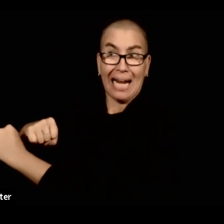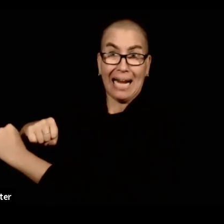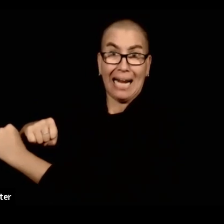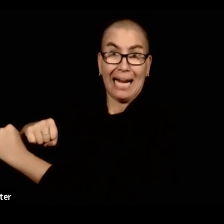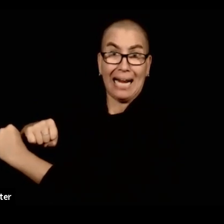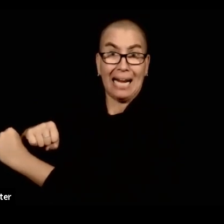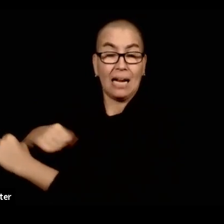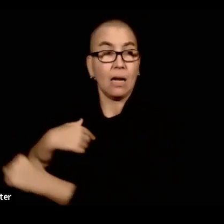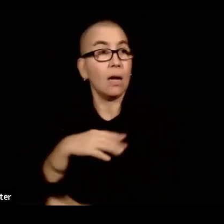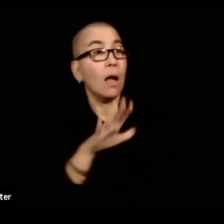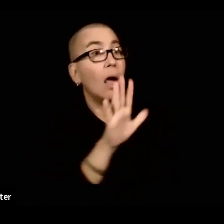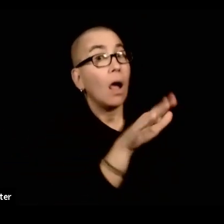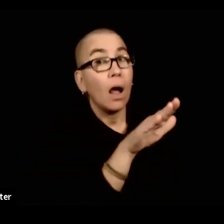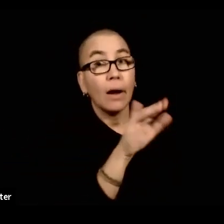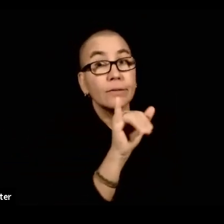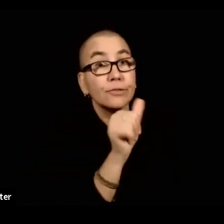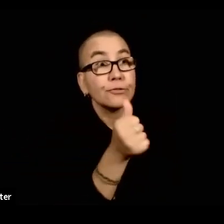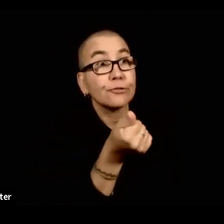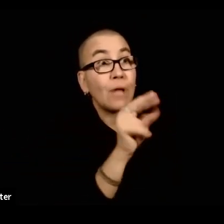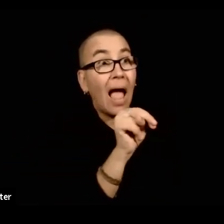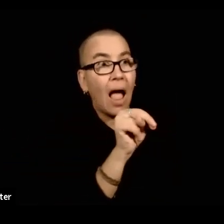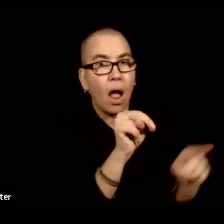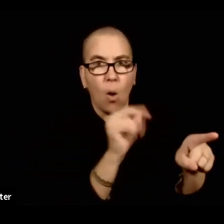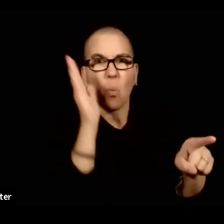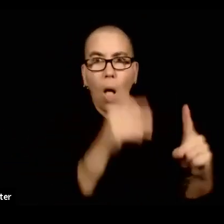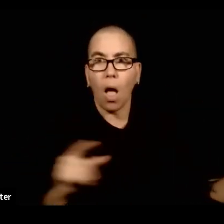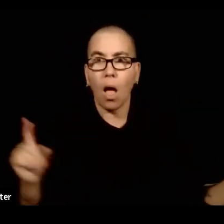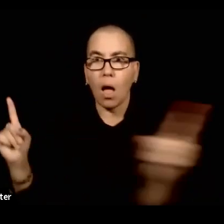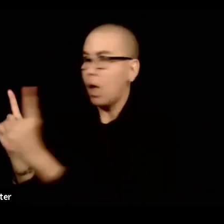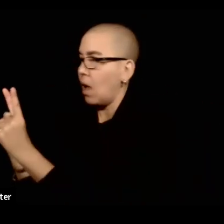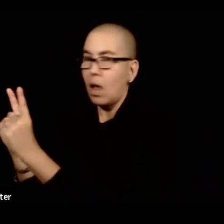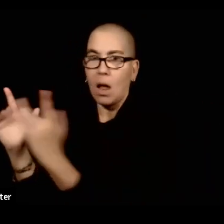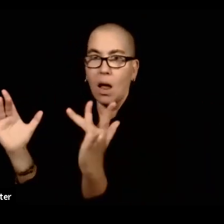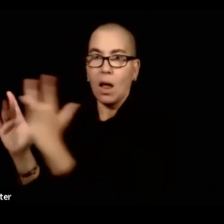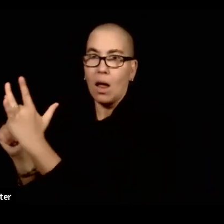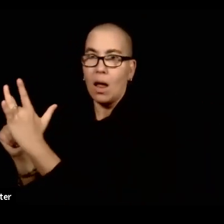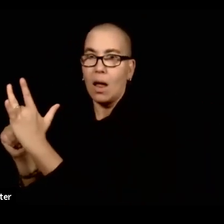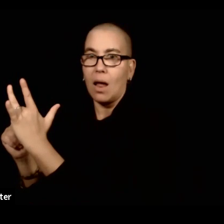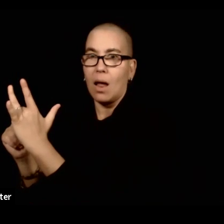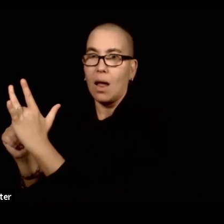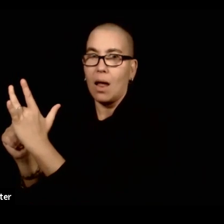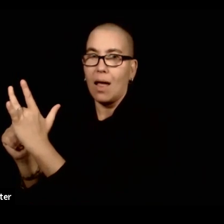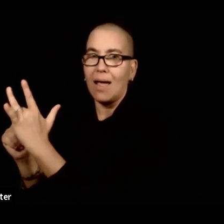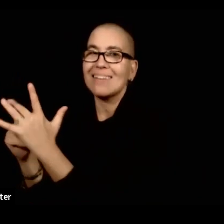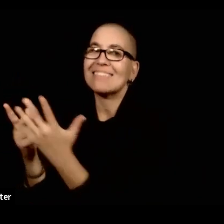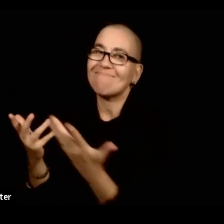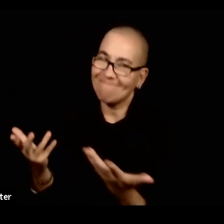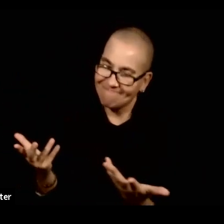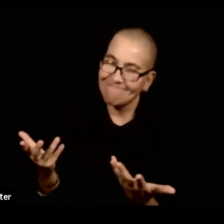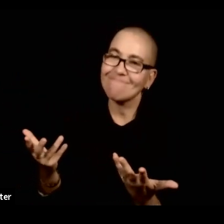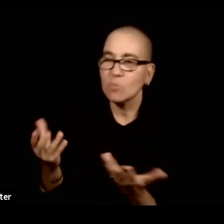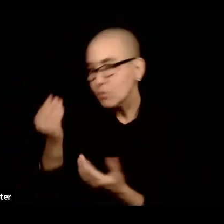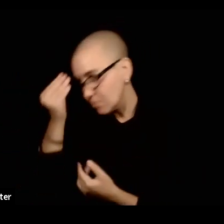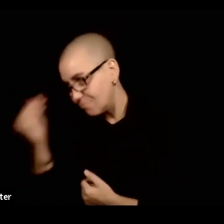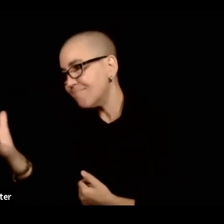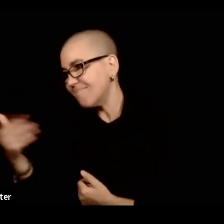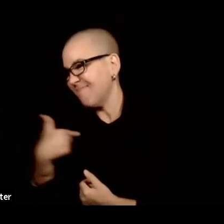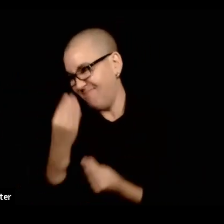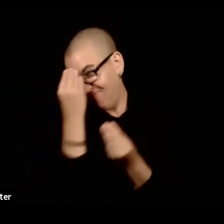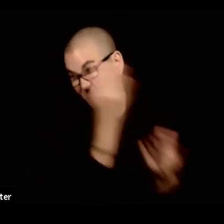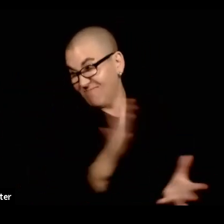Now, I know that I have COVID and I need to isolate. In the case of the commissioner, she has